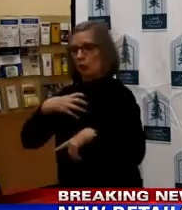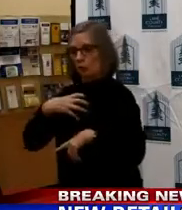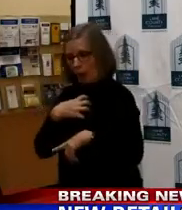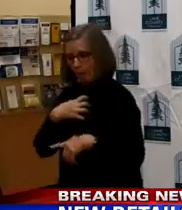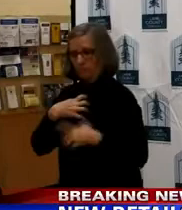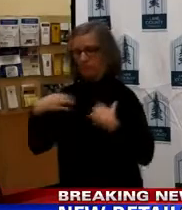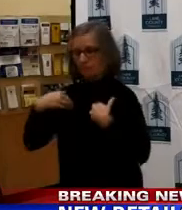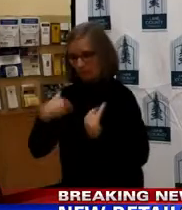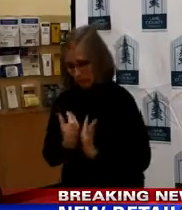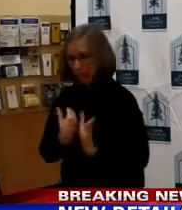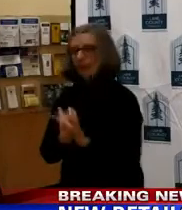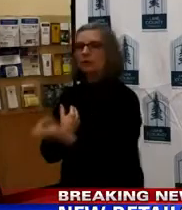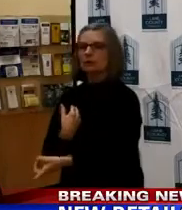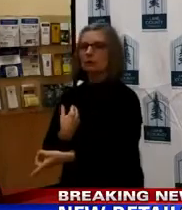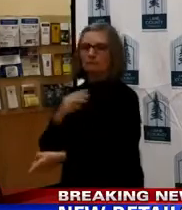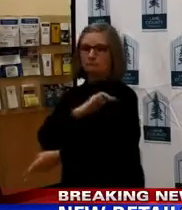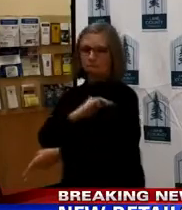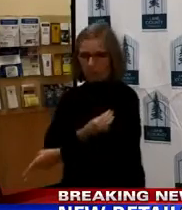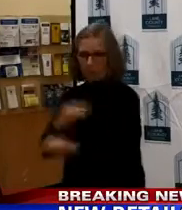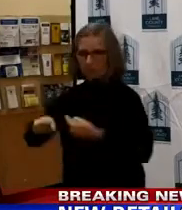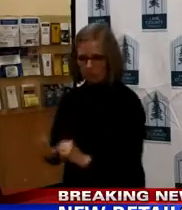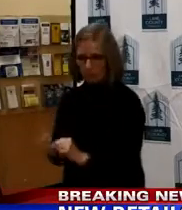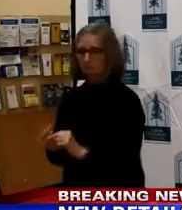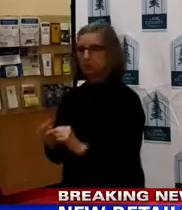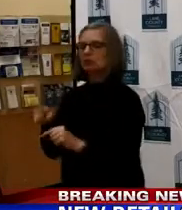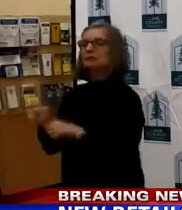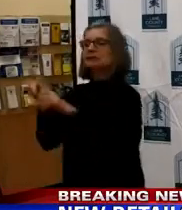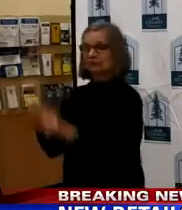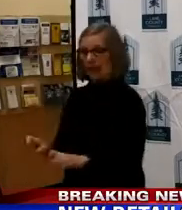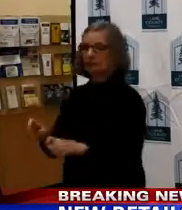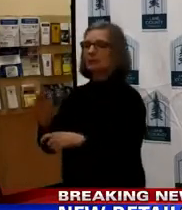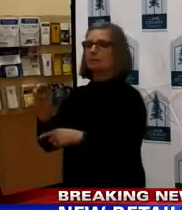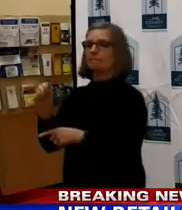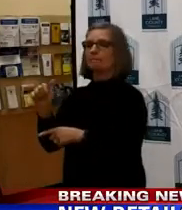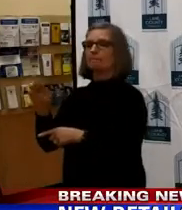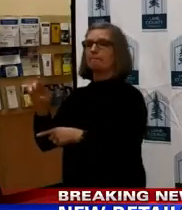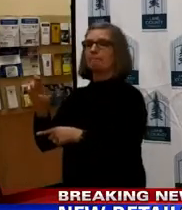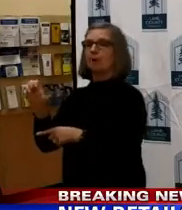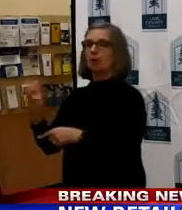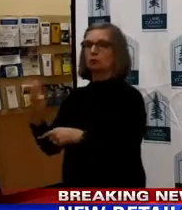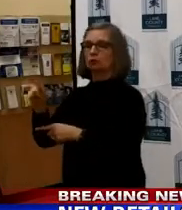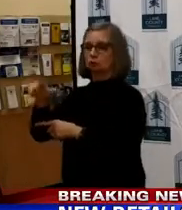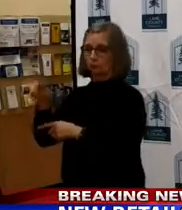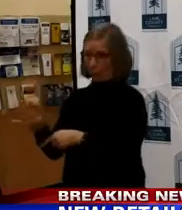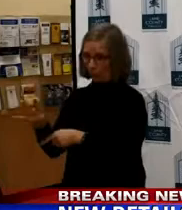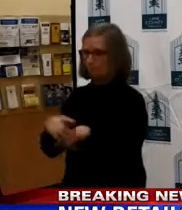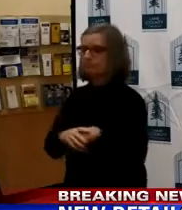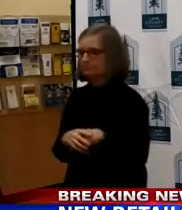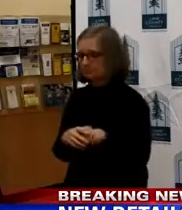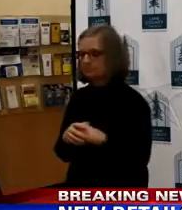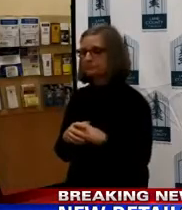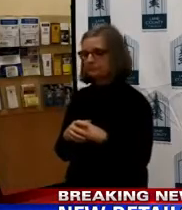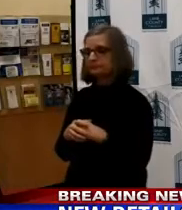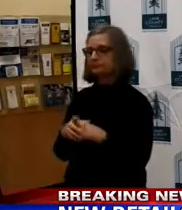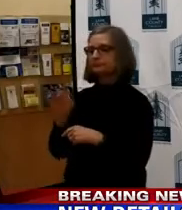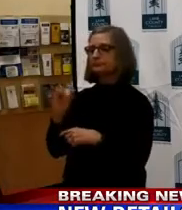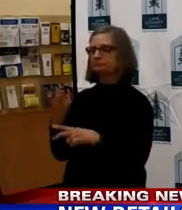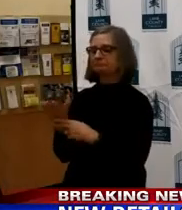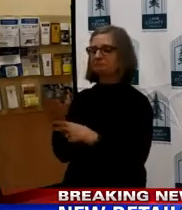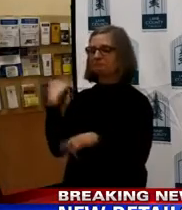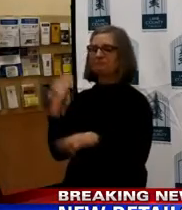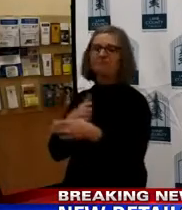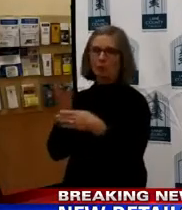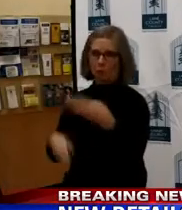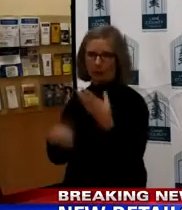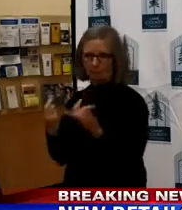the 24th, I believe. So that's the cases that we've seen over the weekend. Again, we are